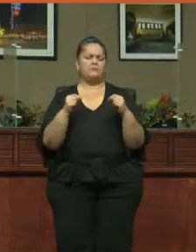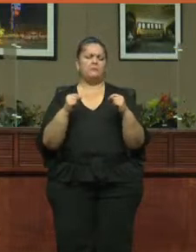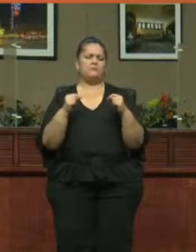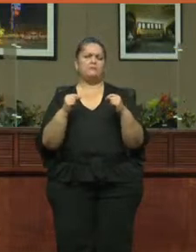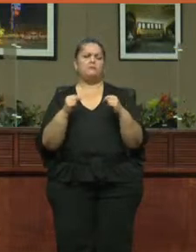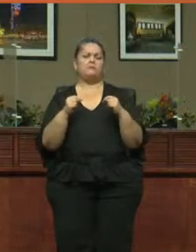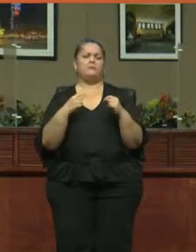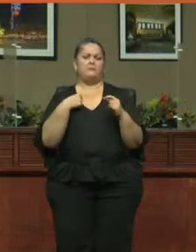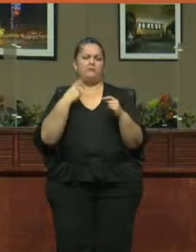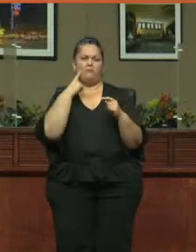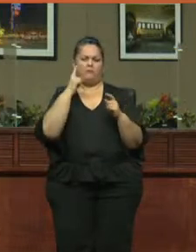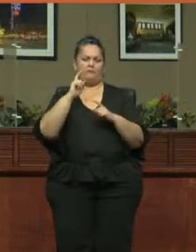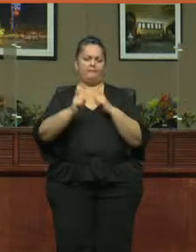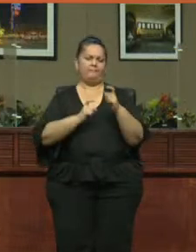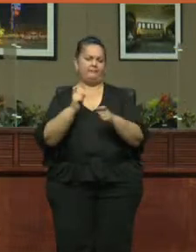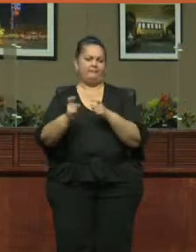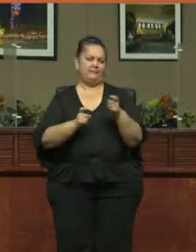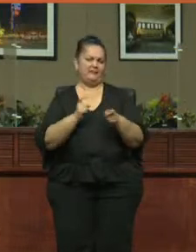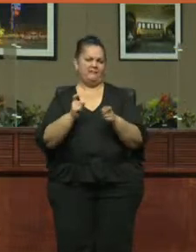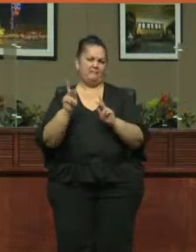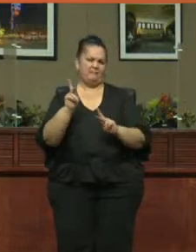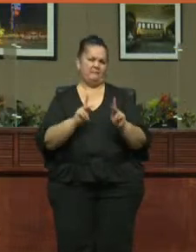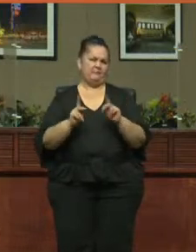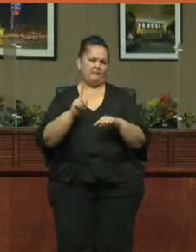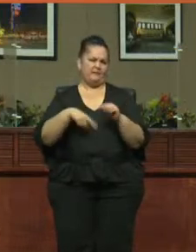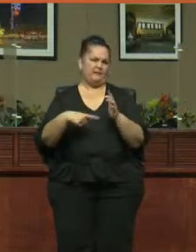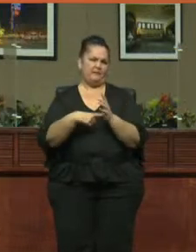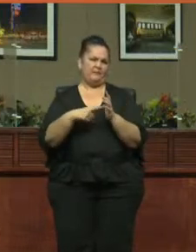did some drive-through